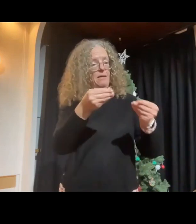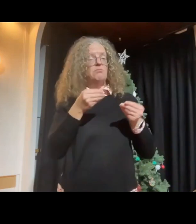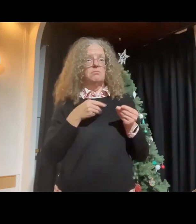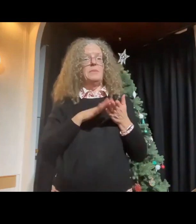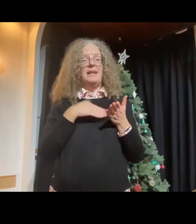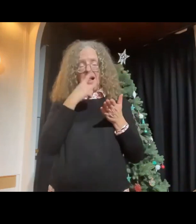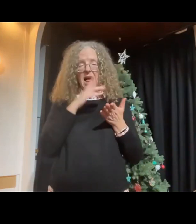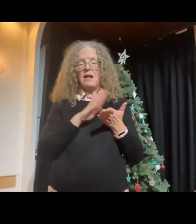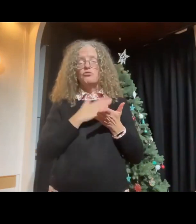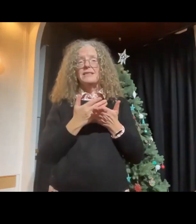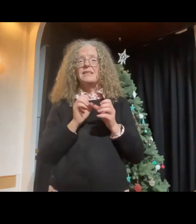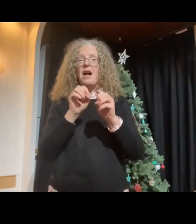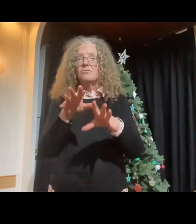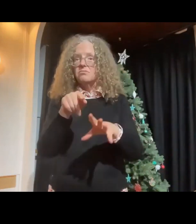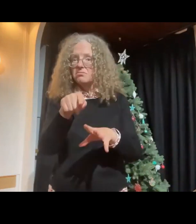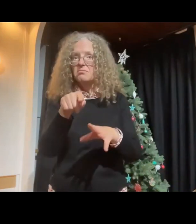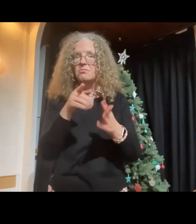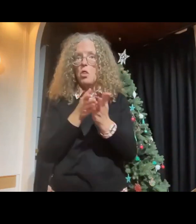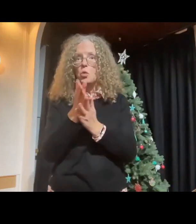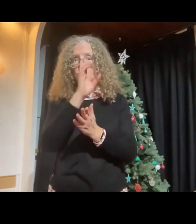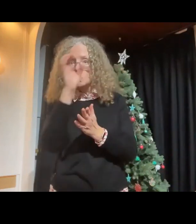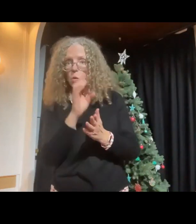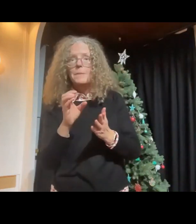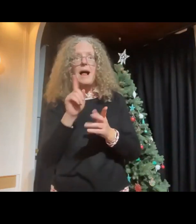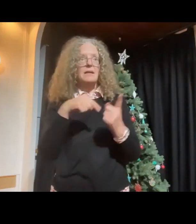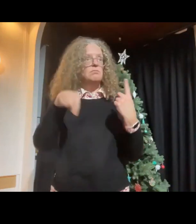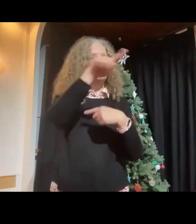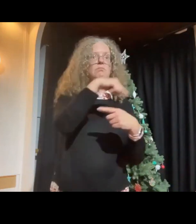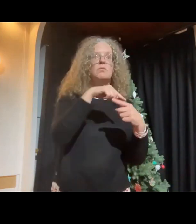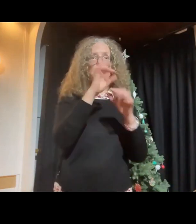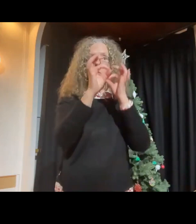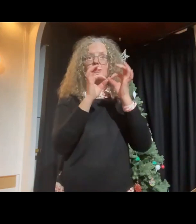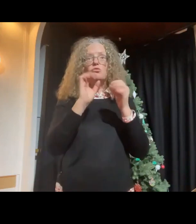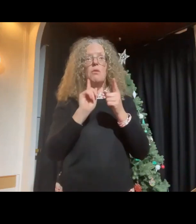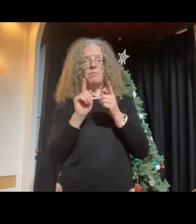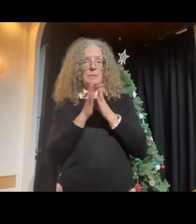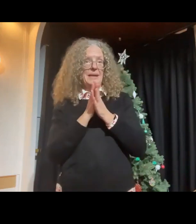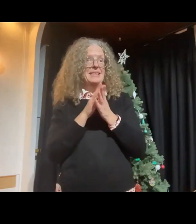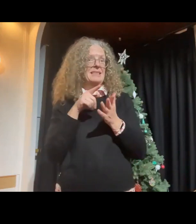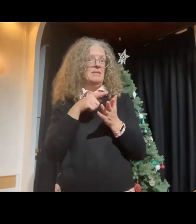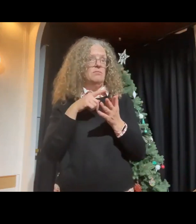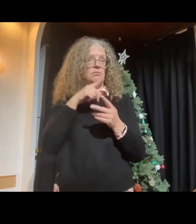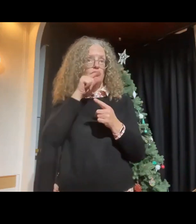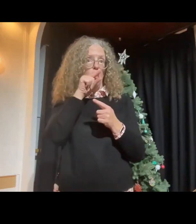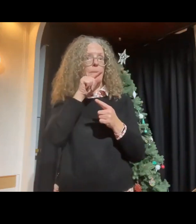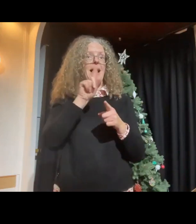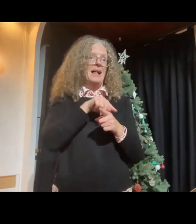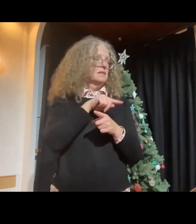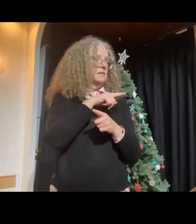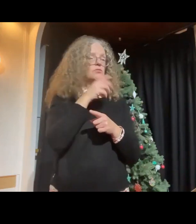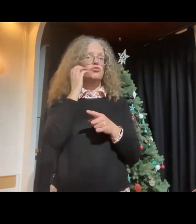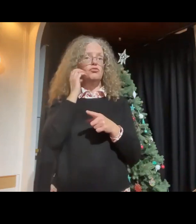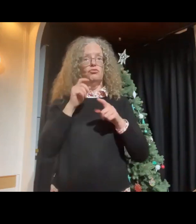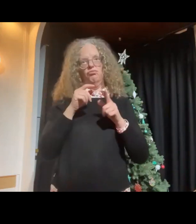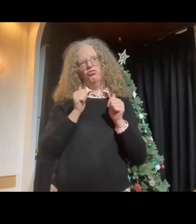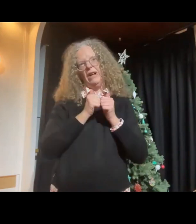want to come up on stage, that's possible, and we can translate that through Zoom. Anyone joining us on Zoom has the